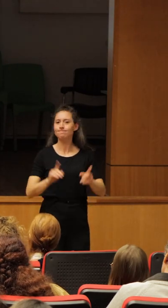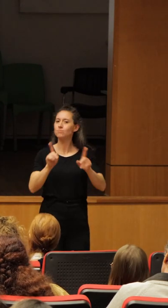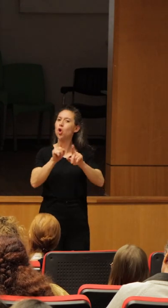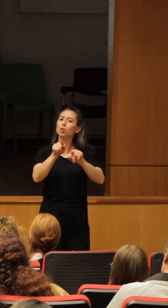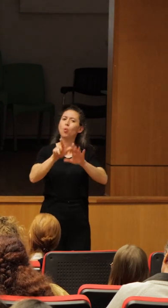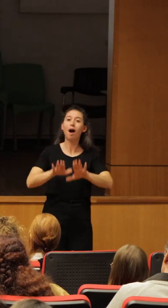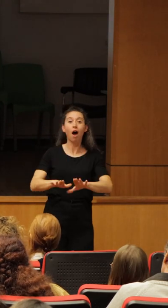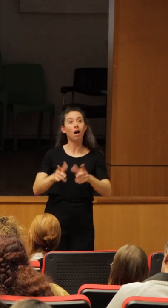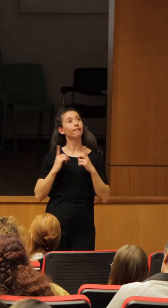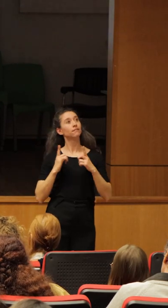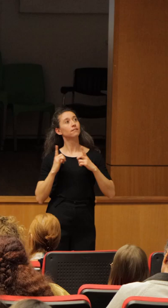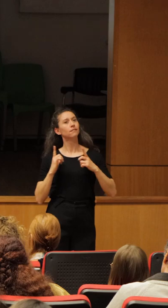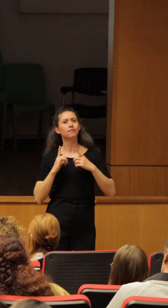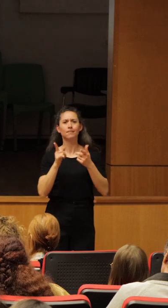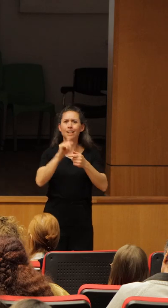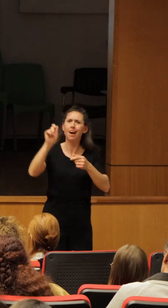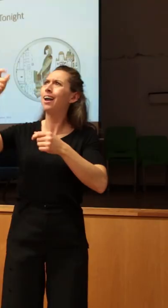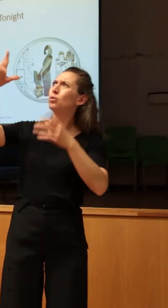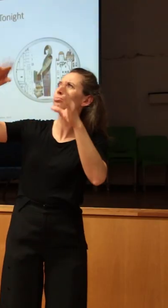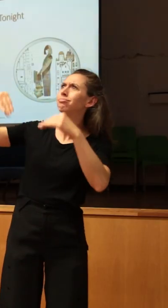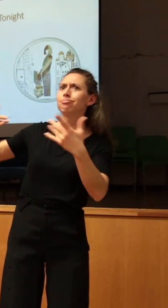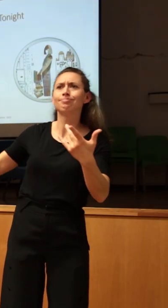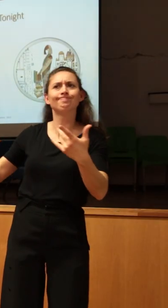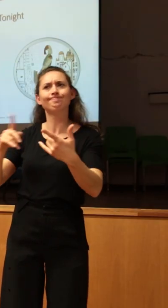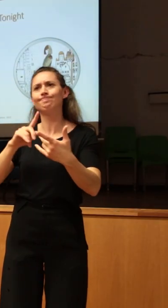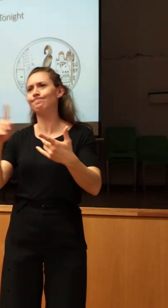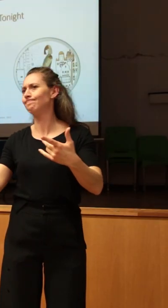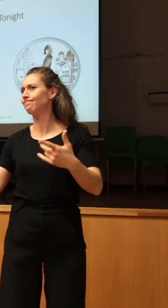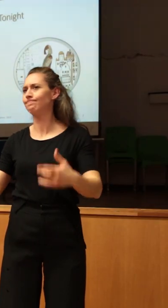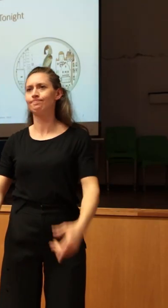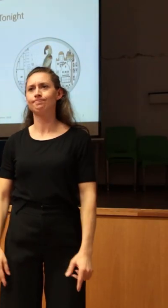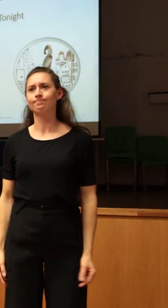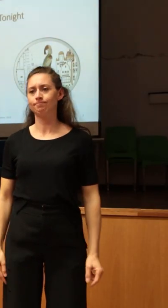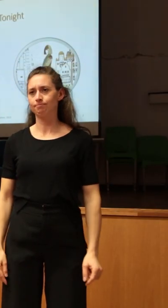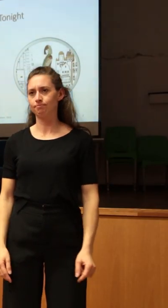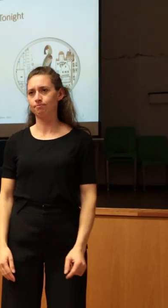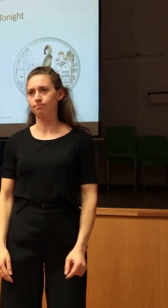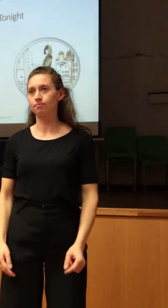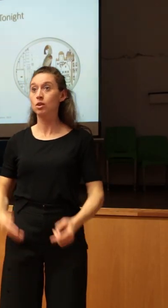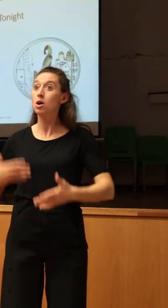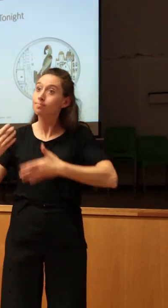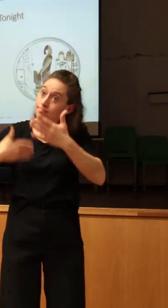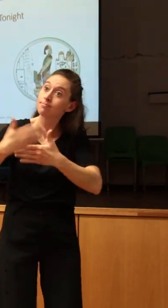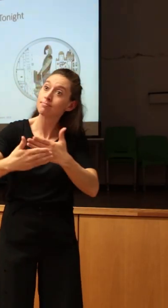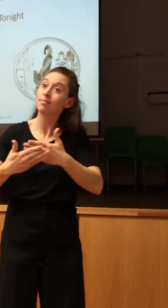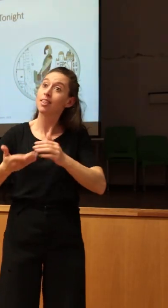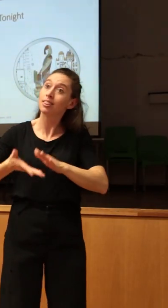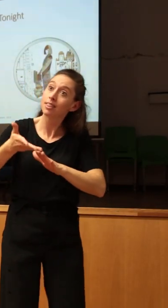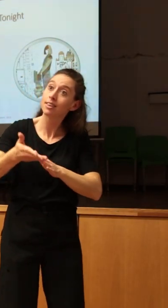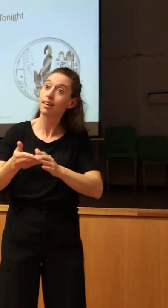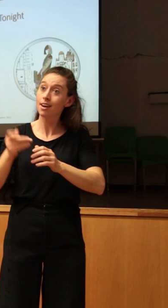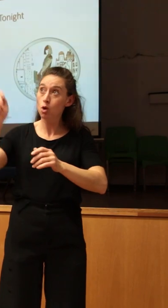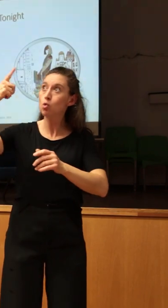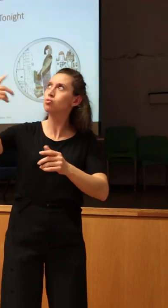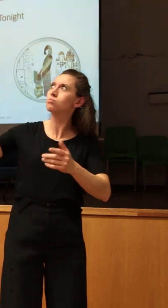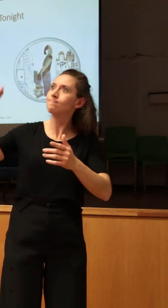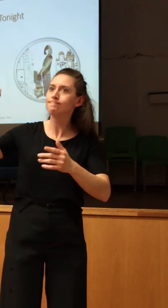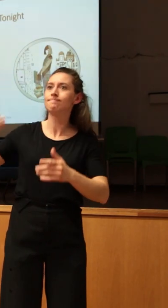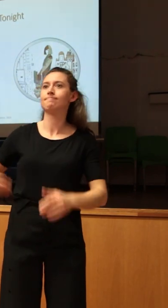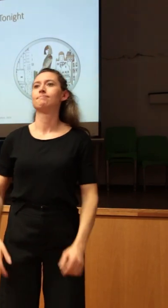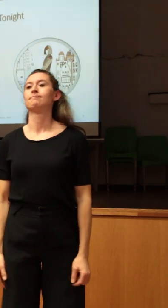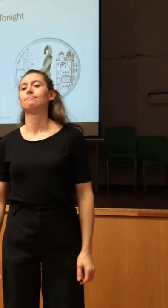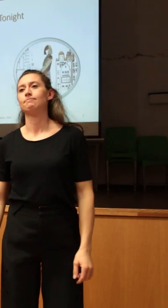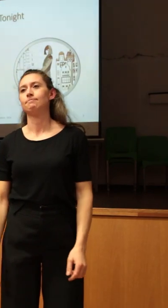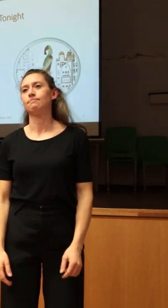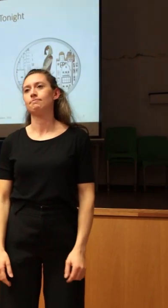quedes parado esperando porque las luces se van a apagar. So move so the lights will go on. Movete para que la luz se mantenga encendida. And that's